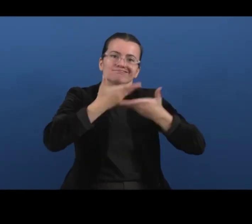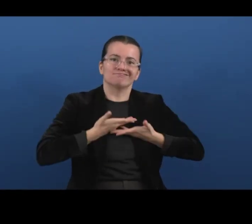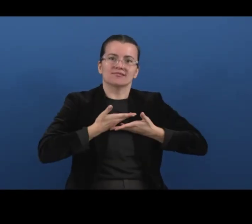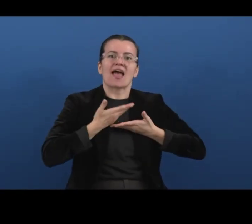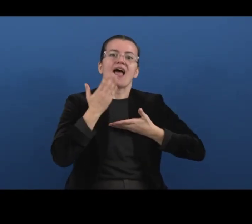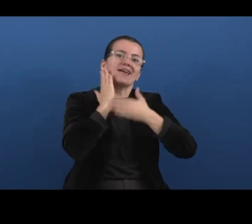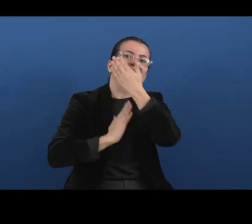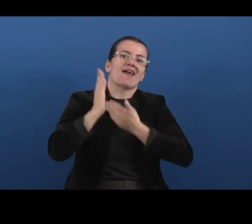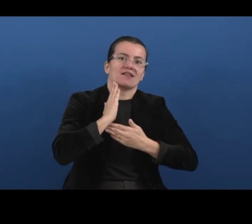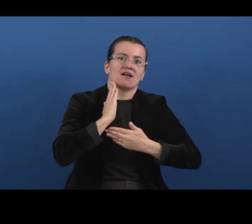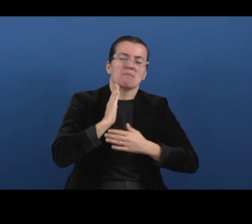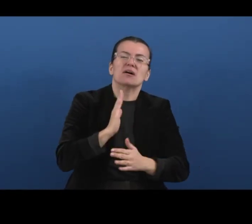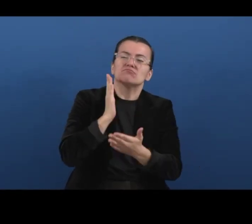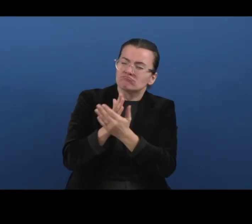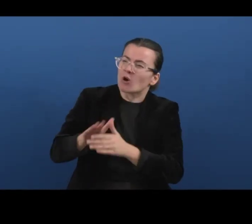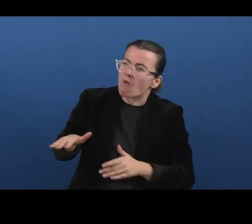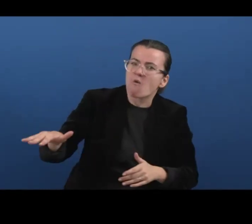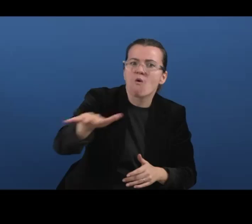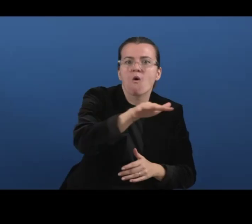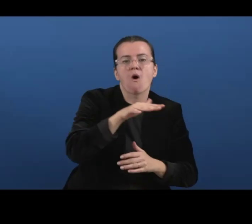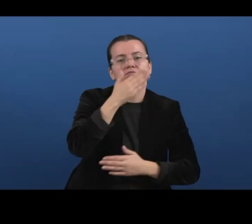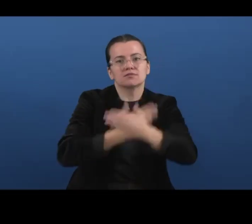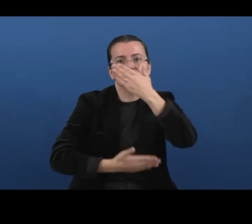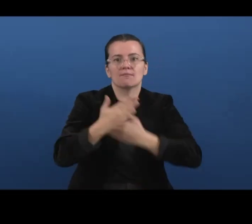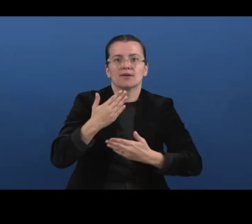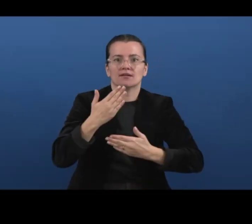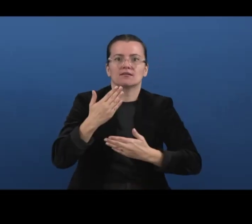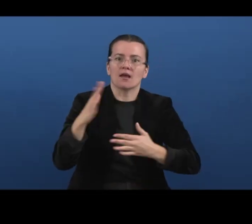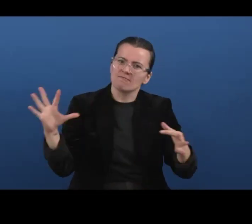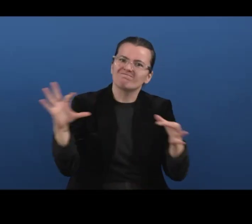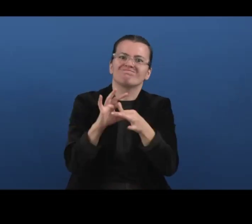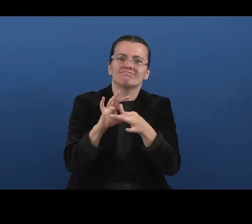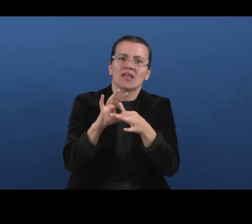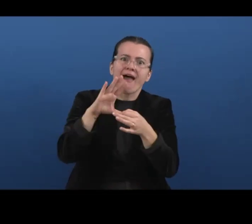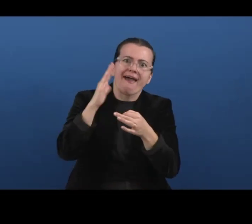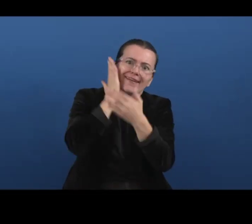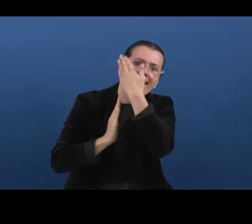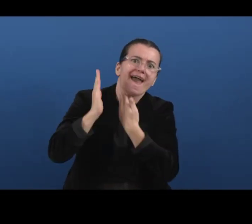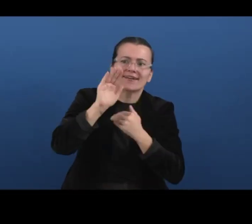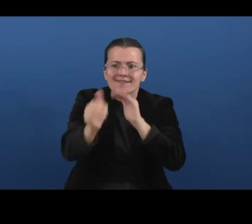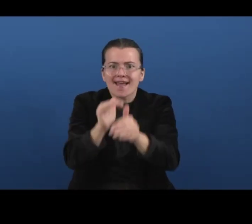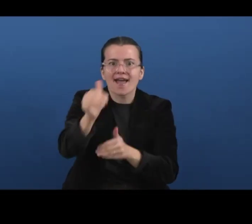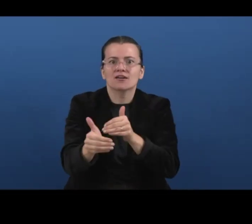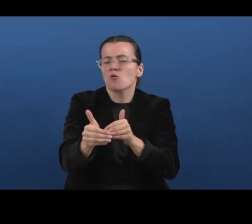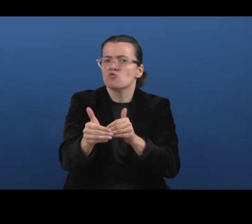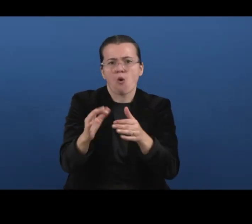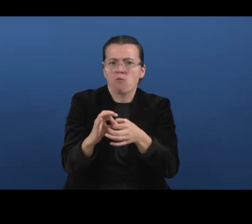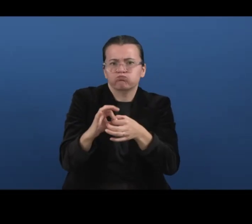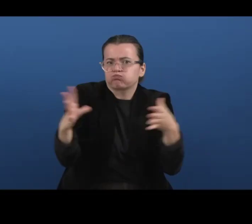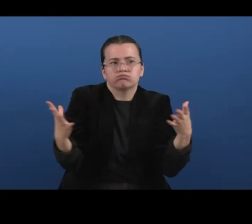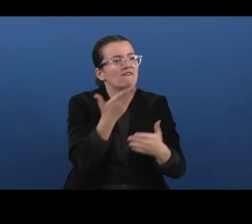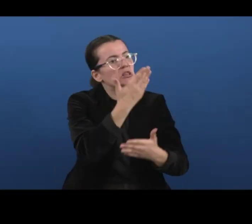automatically in need of care. That I think it's important to clarify to avoid misunderstandings